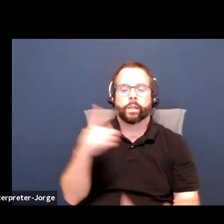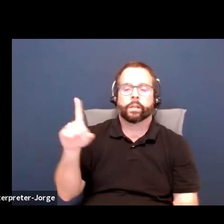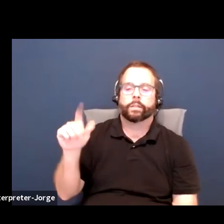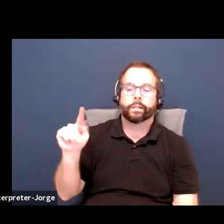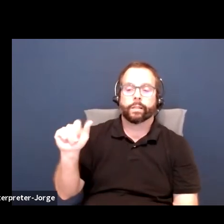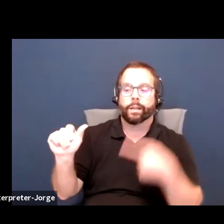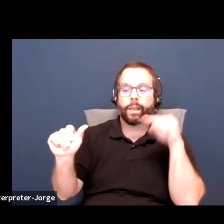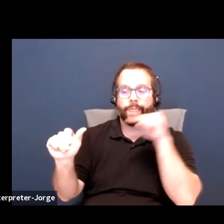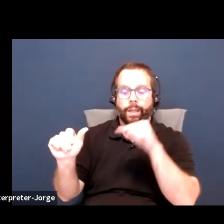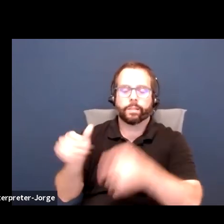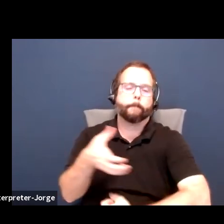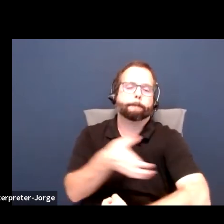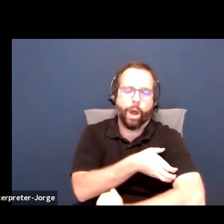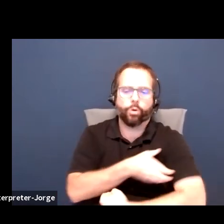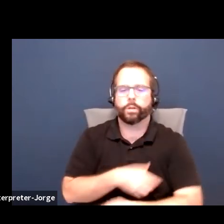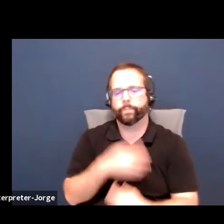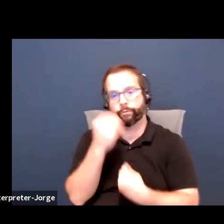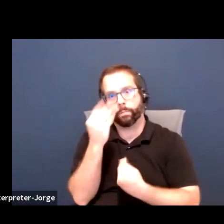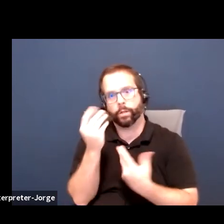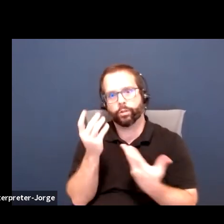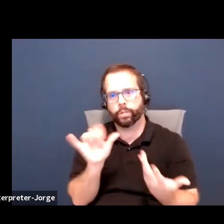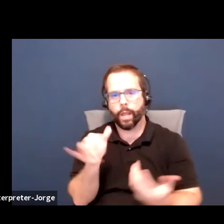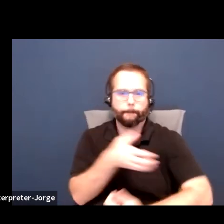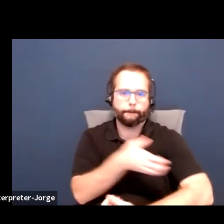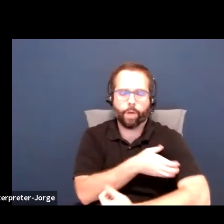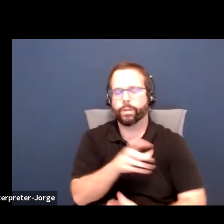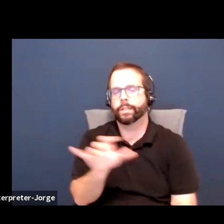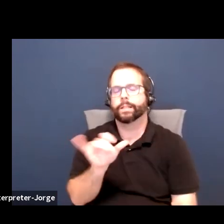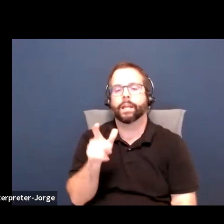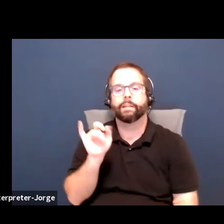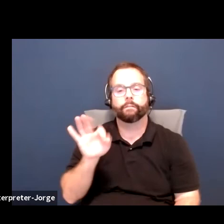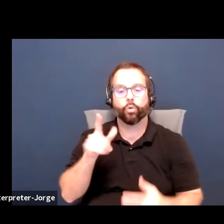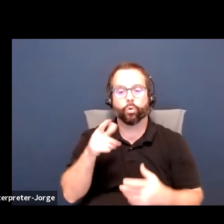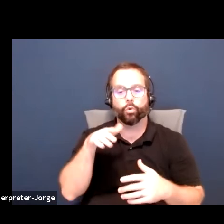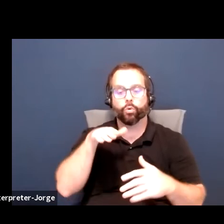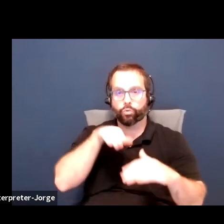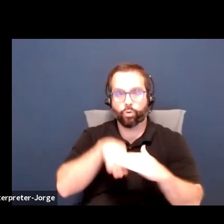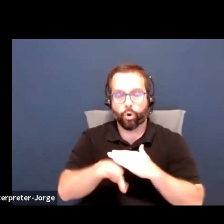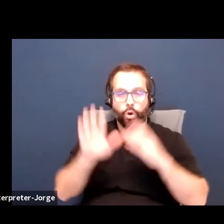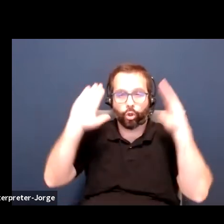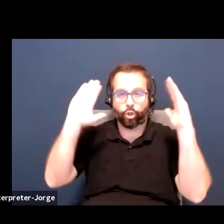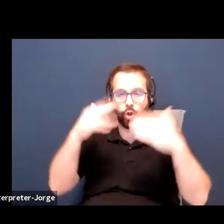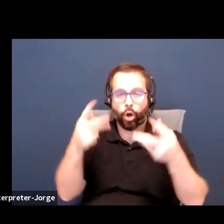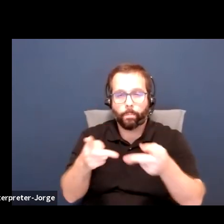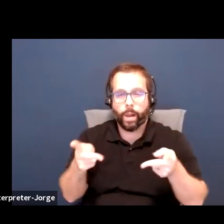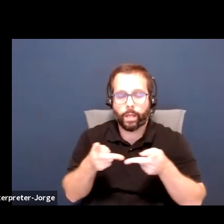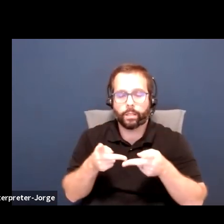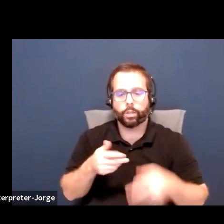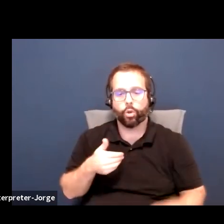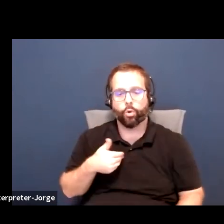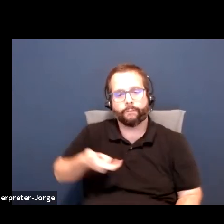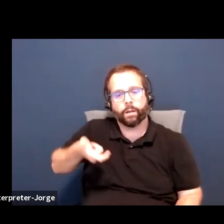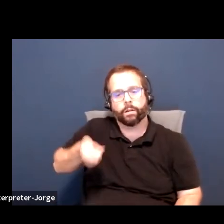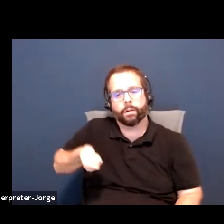It gives you, it's like a big flashlight that shows you the way, some potential directions you need to